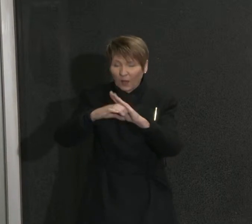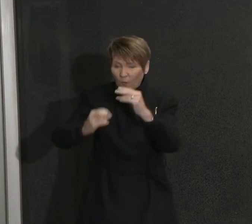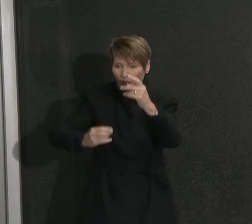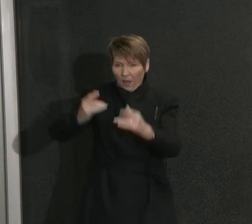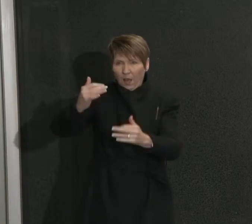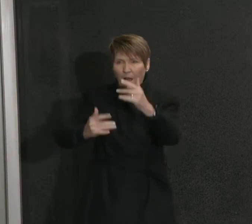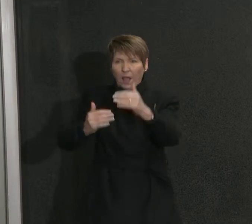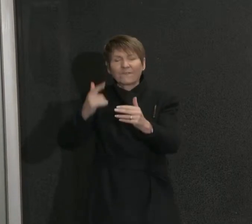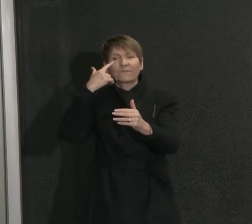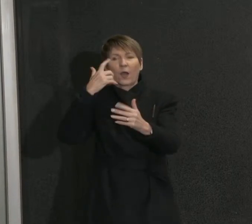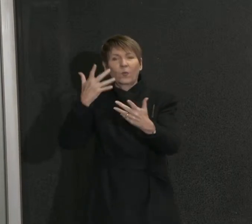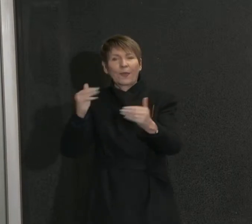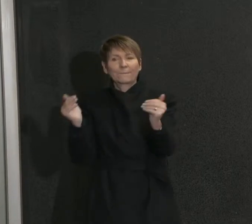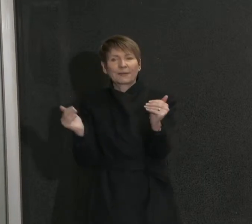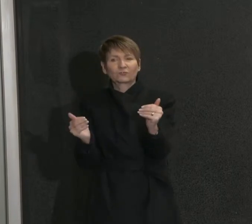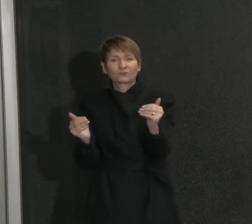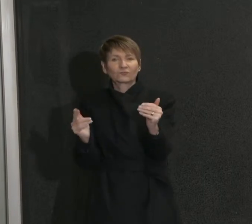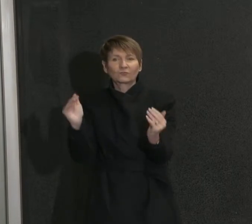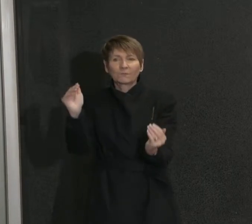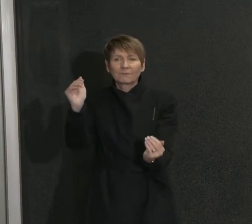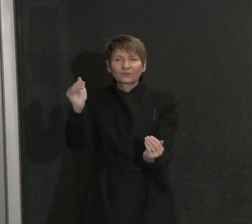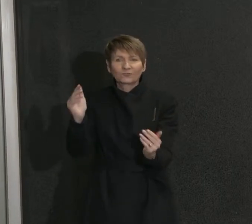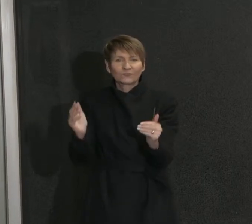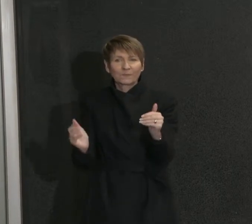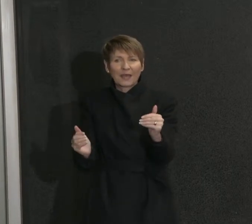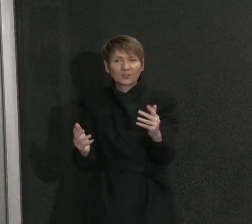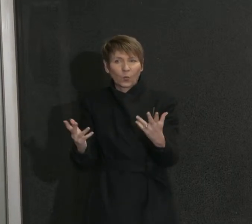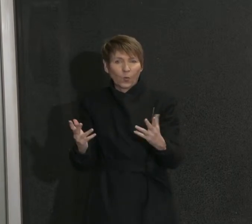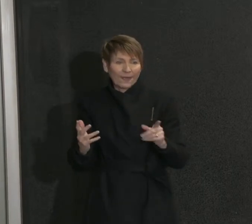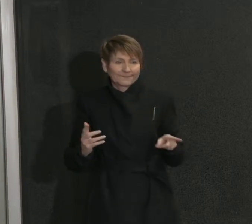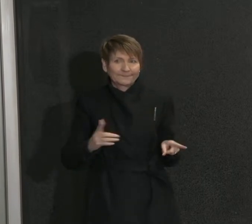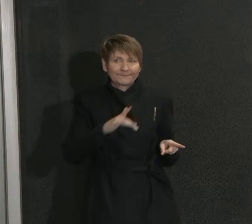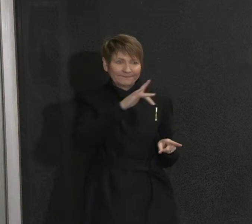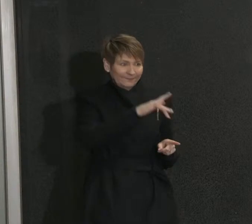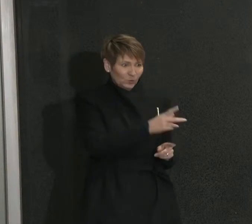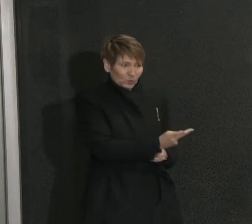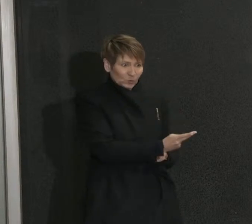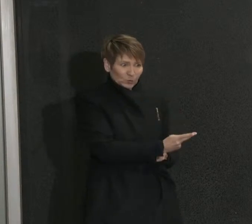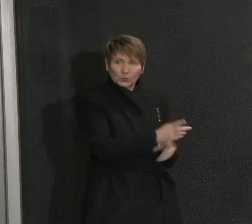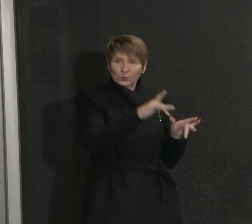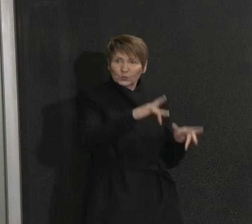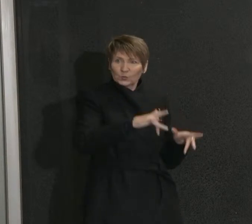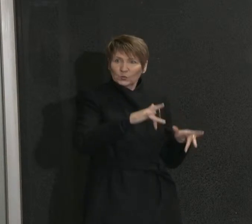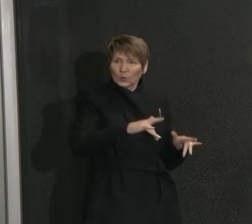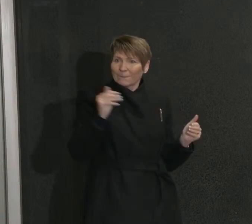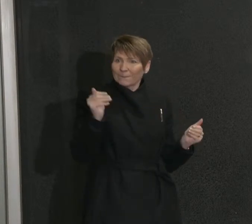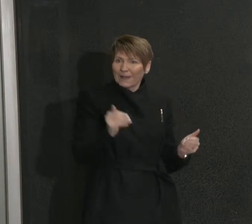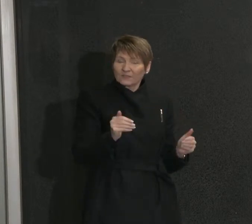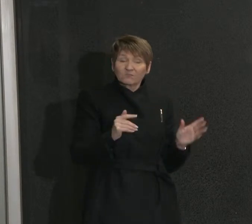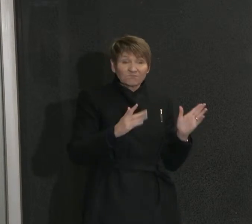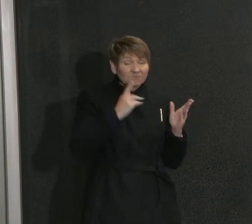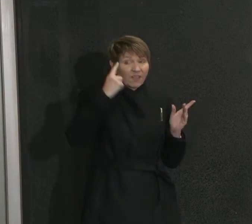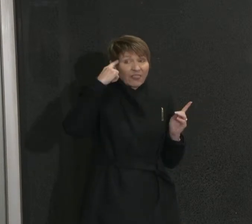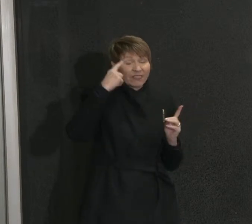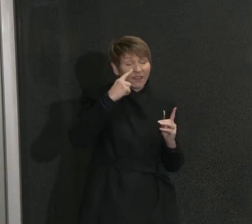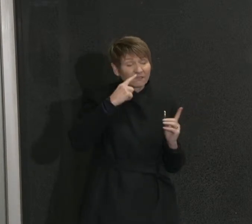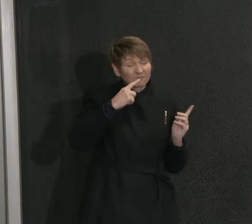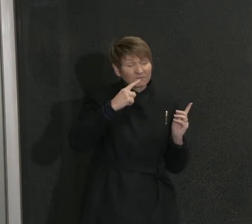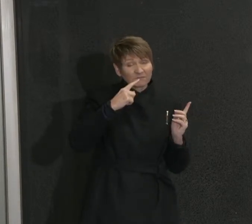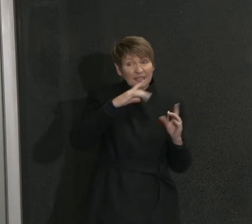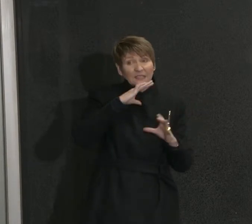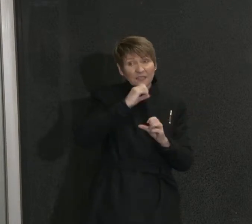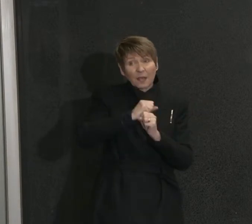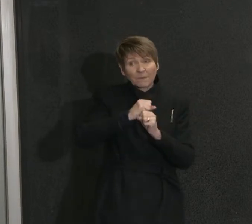sequencing against the entire Australian database. We'll see whether we can get a closer match, as the Premier's explained very well. In fact, there's a number of